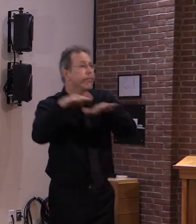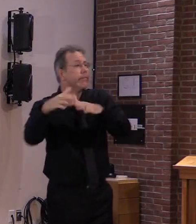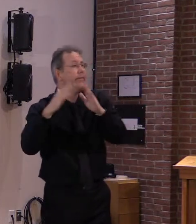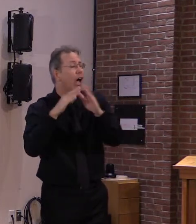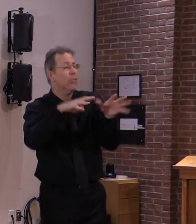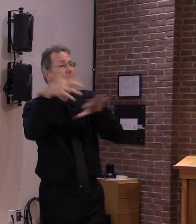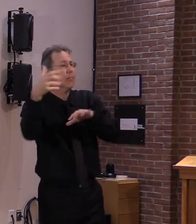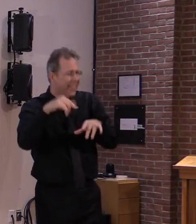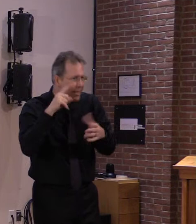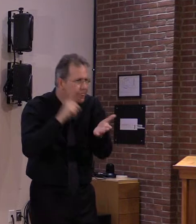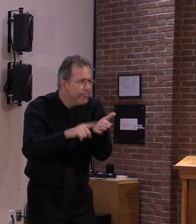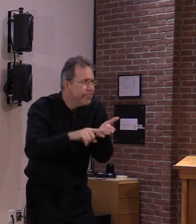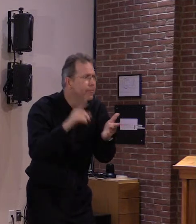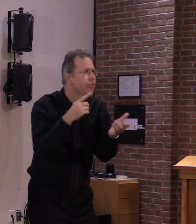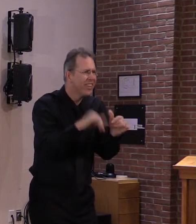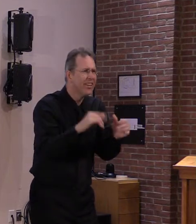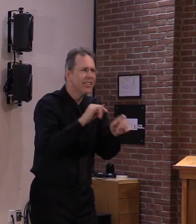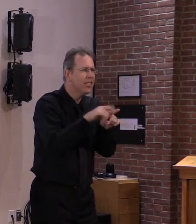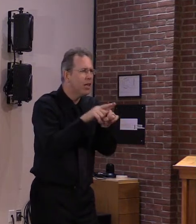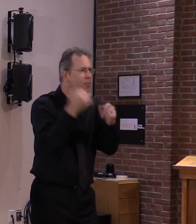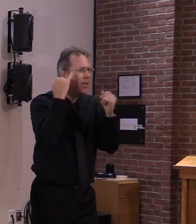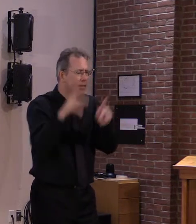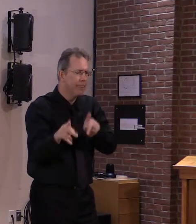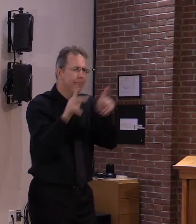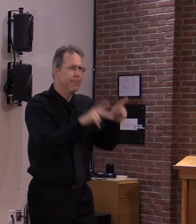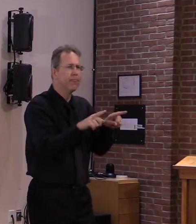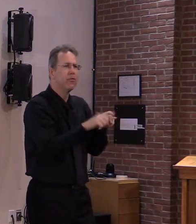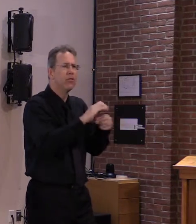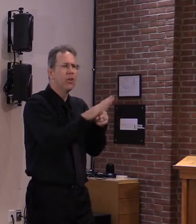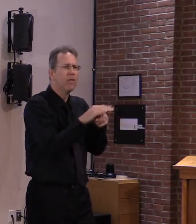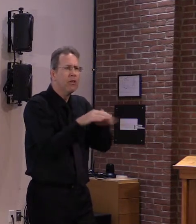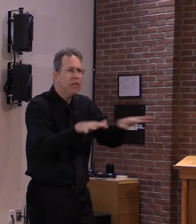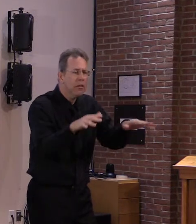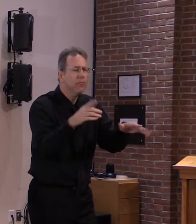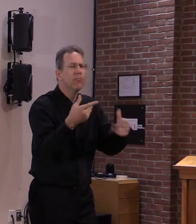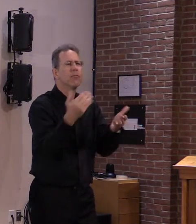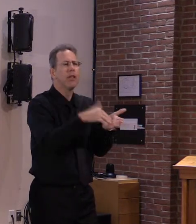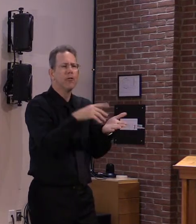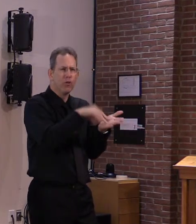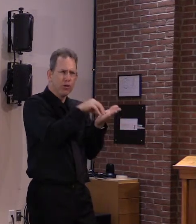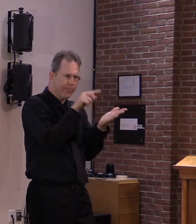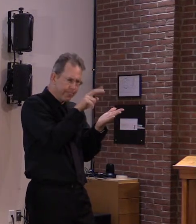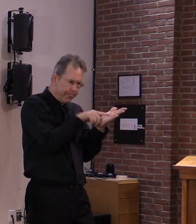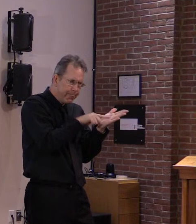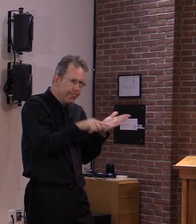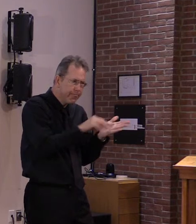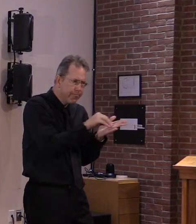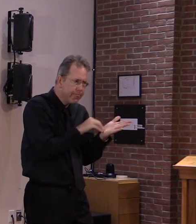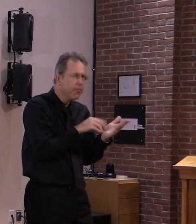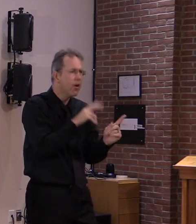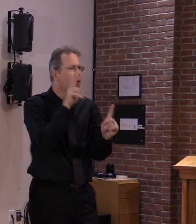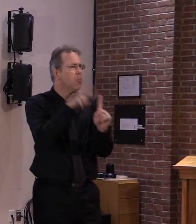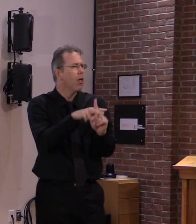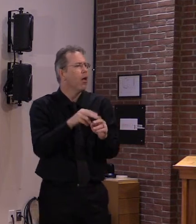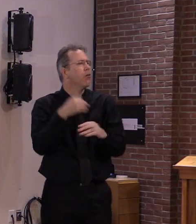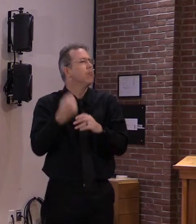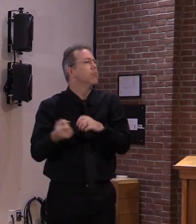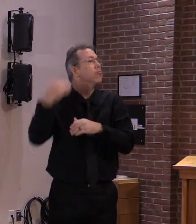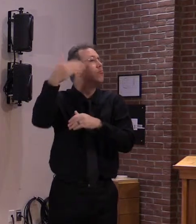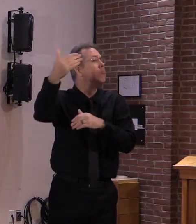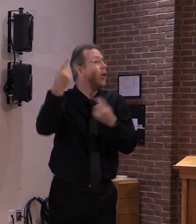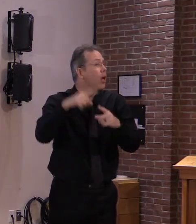it in person, especially with some of the small retailers. Just don't do it all on Saturday. Maybe you can do it on Sunday or Monday or